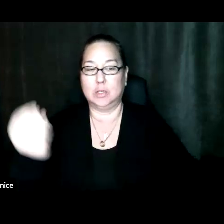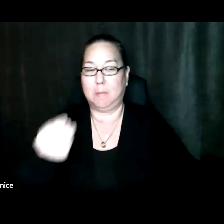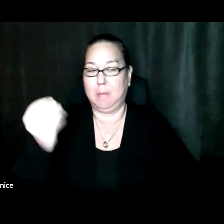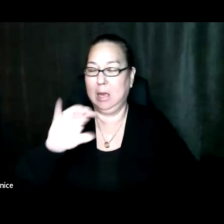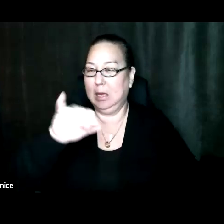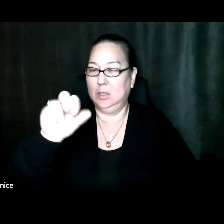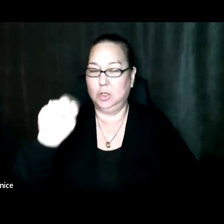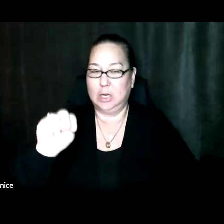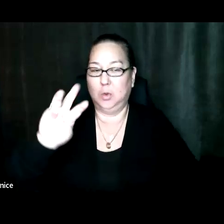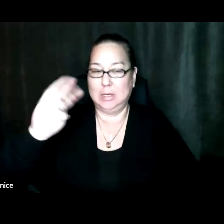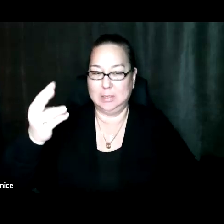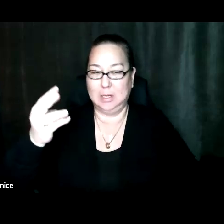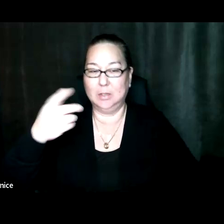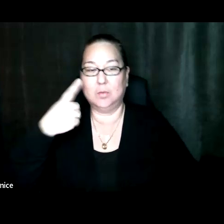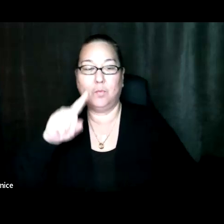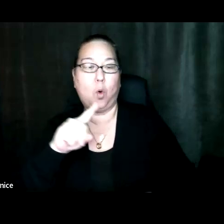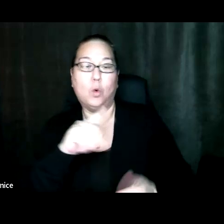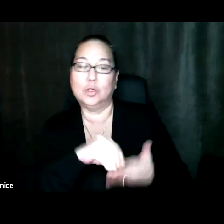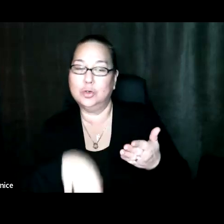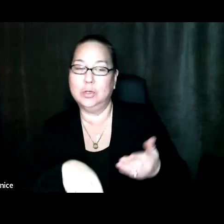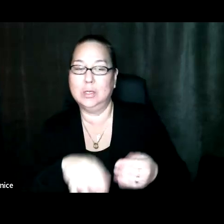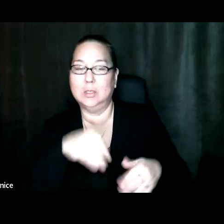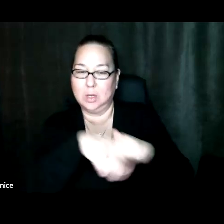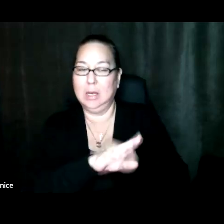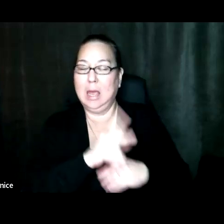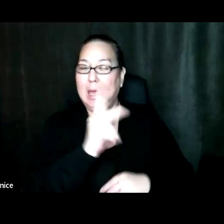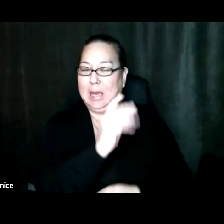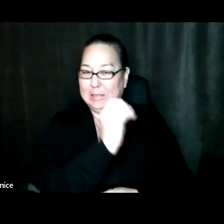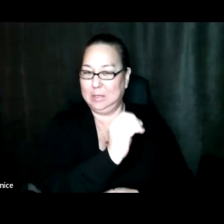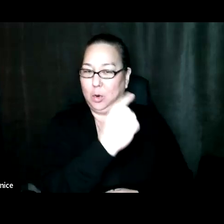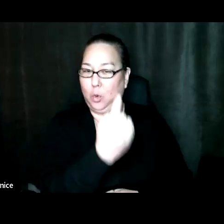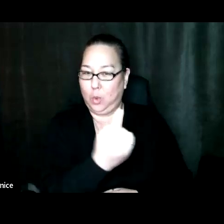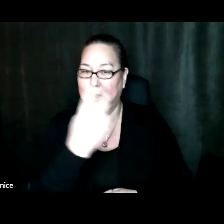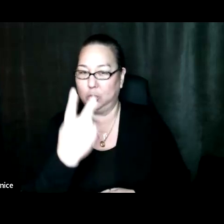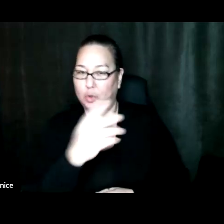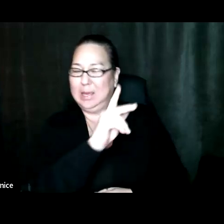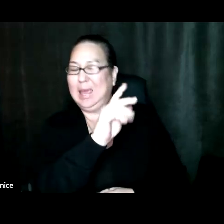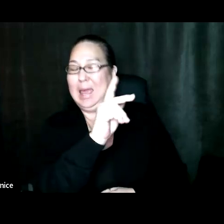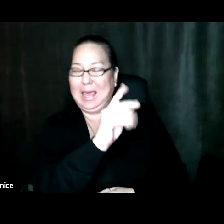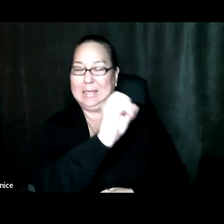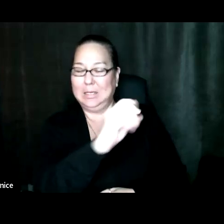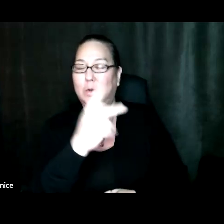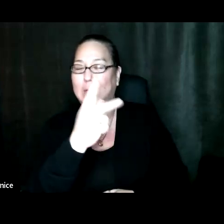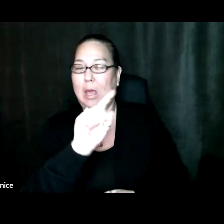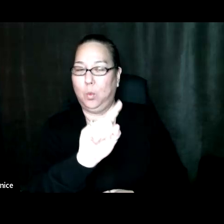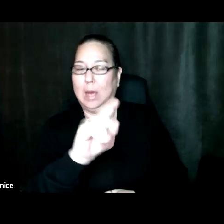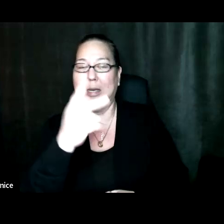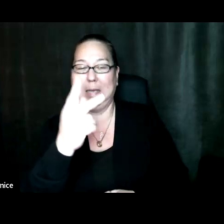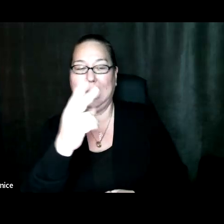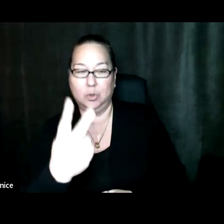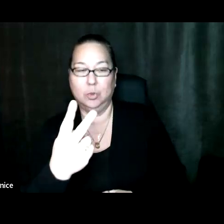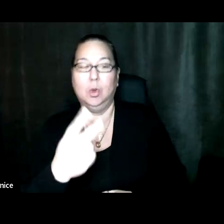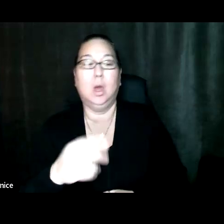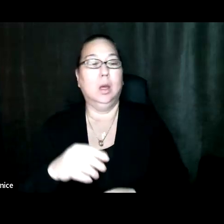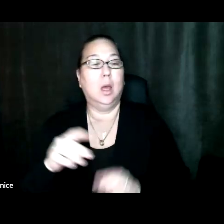K0, K1, K2, and grades 6, 7, and 9. And for additional dates and times for those sessions, important BPS